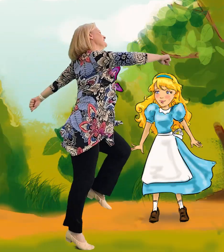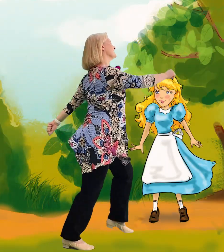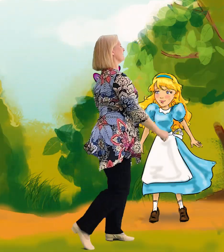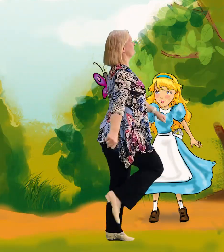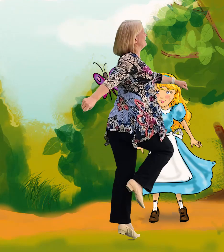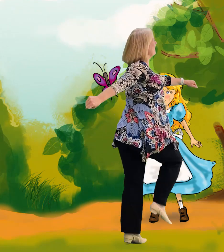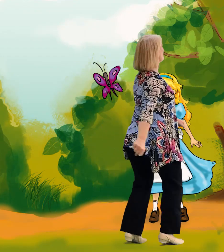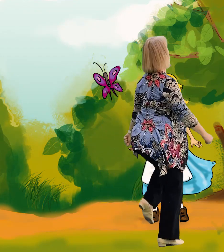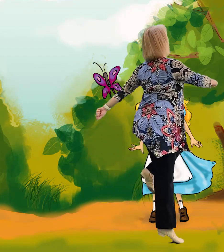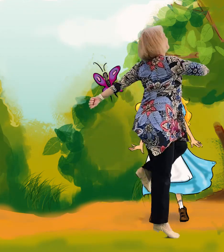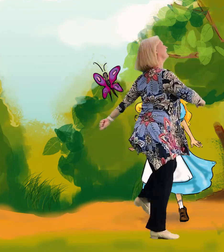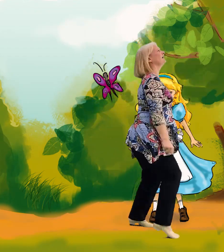we go.